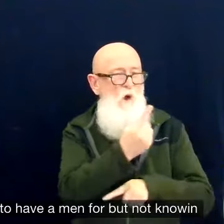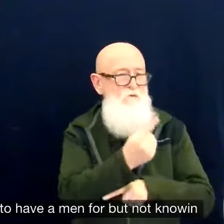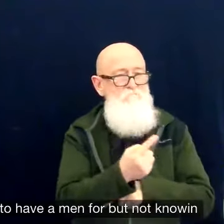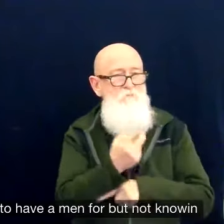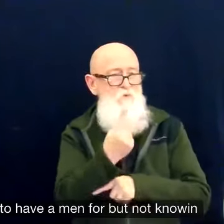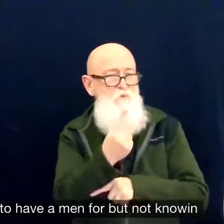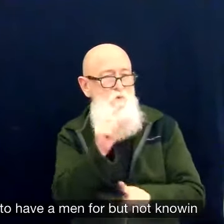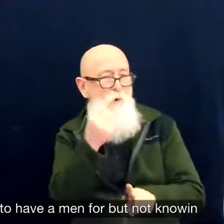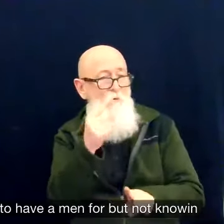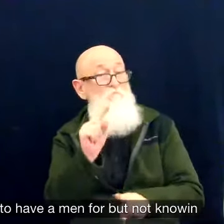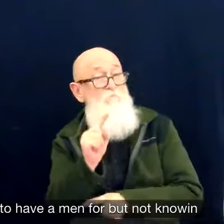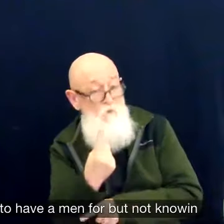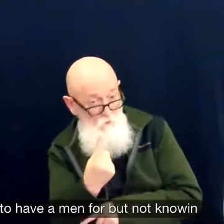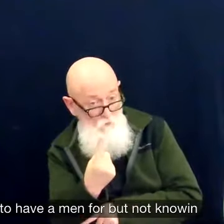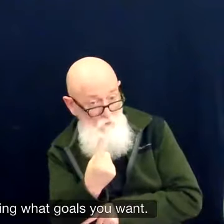your mentor.